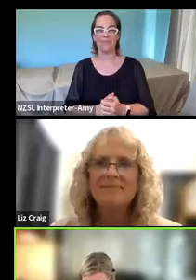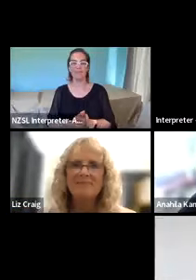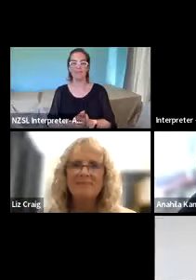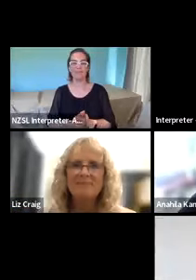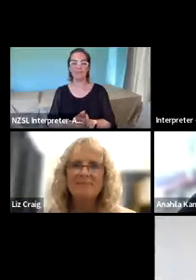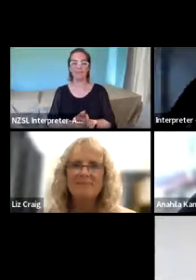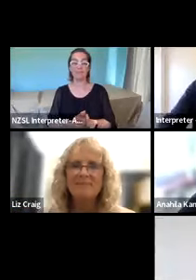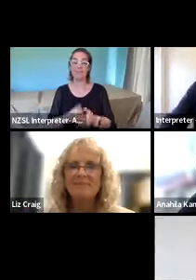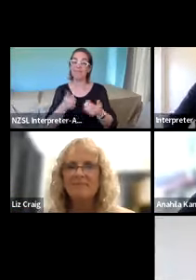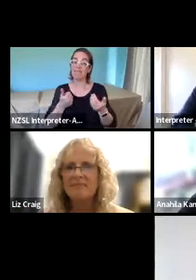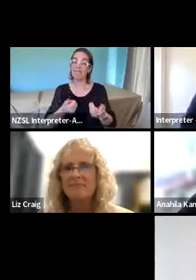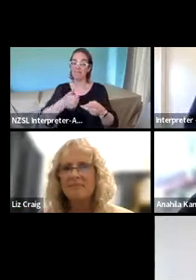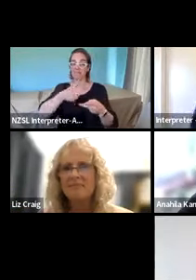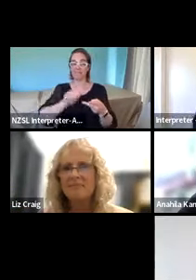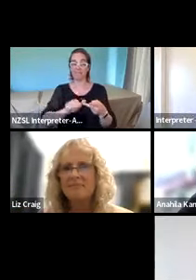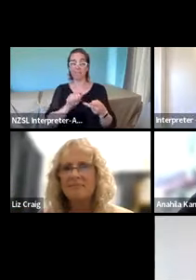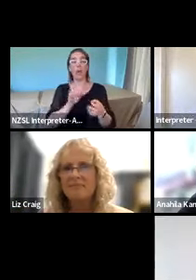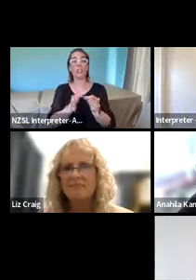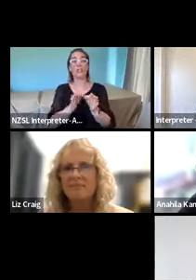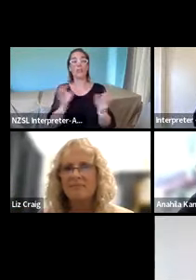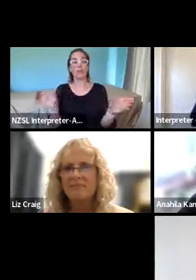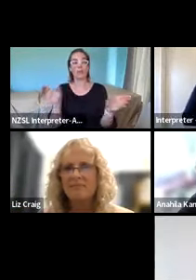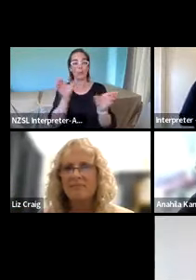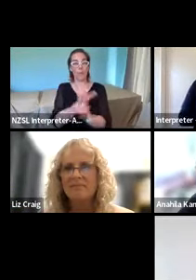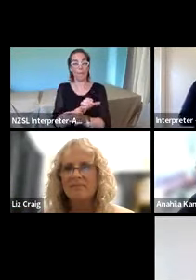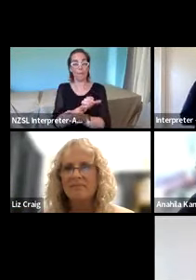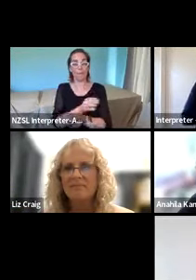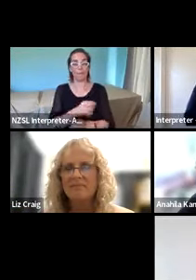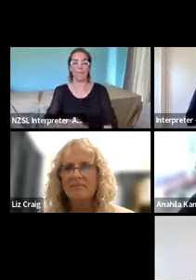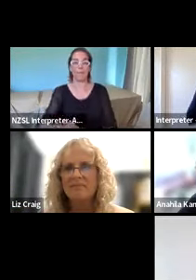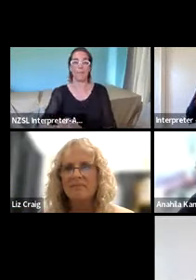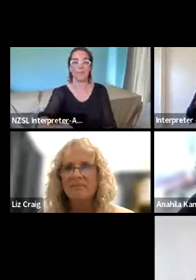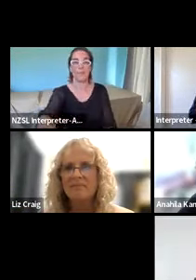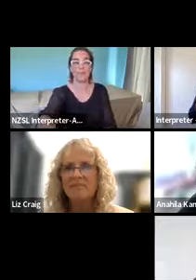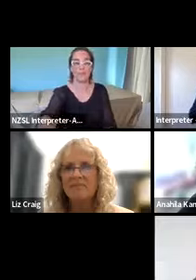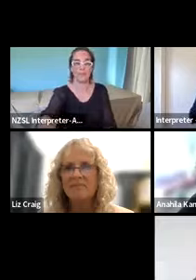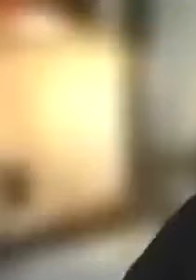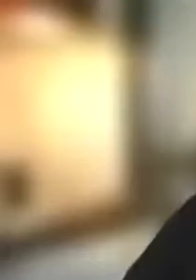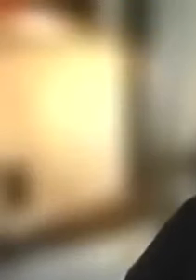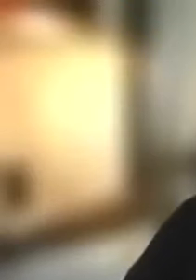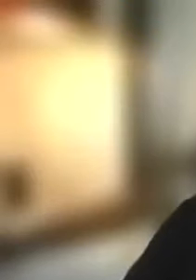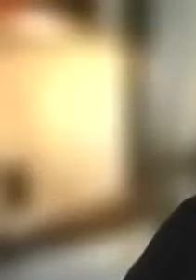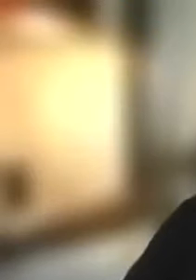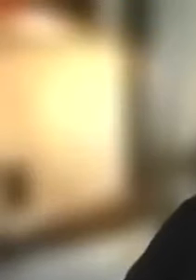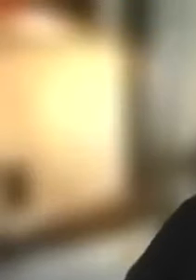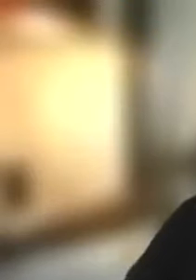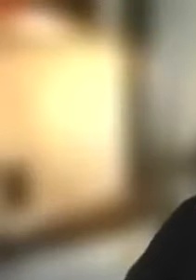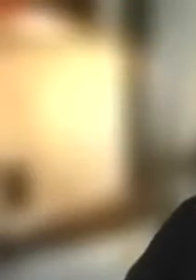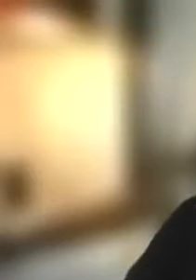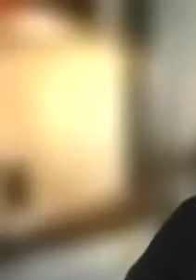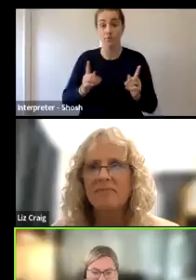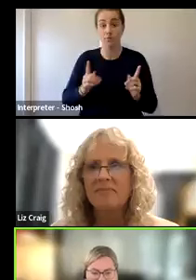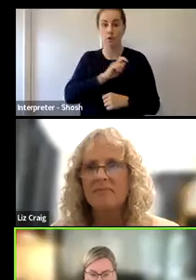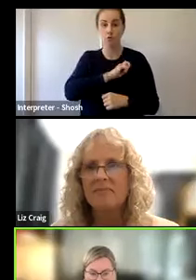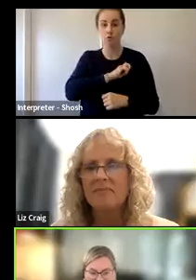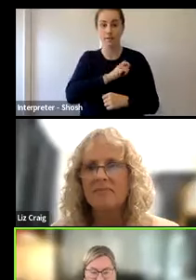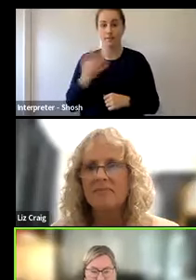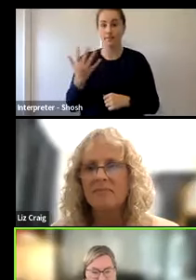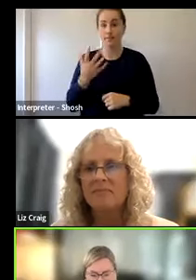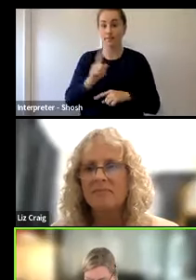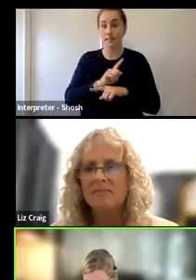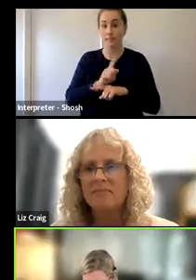Right, we are now coming to the New Zealand Spinal Trust for 15 minutes. Oh,